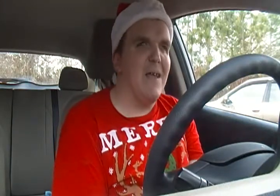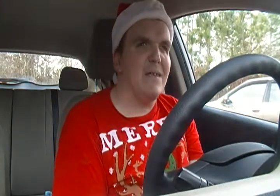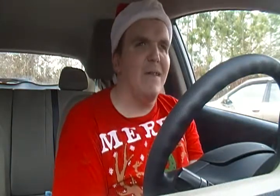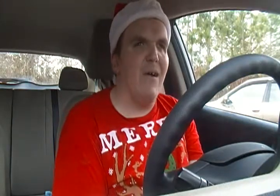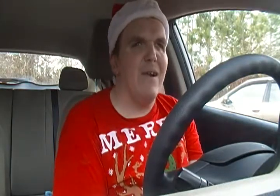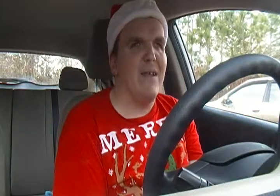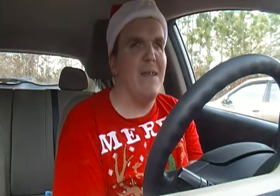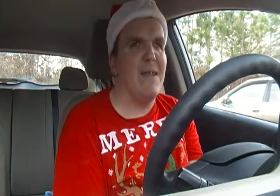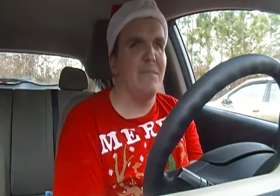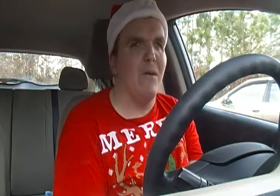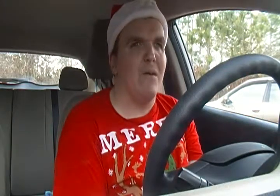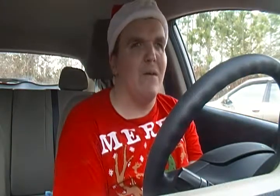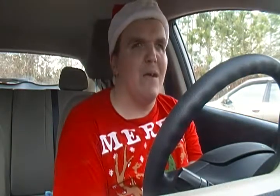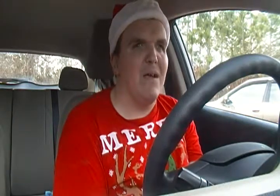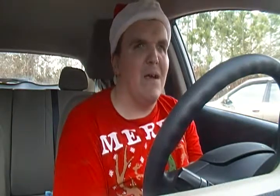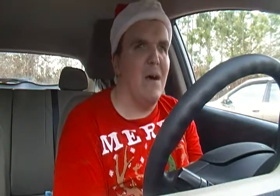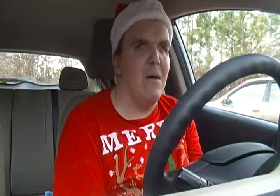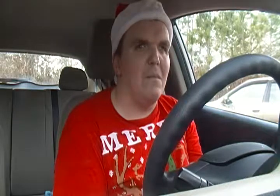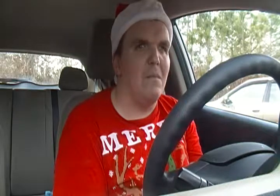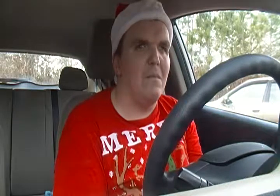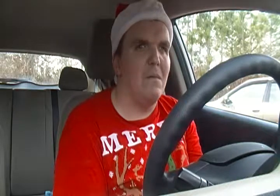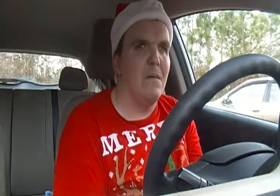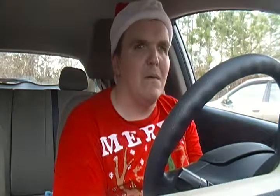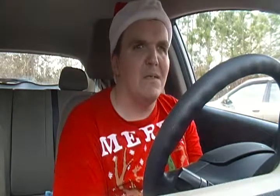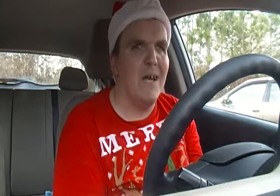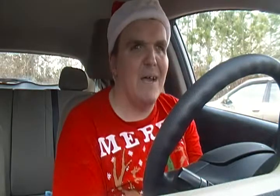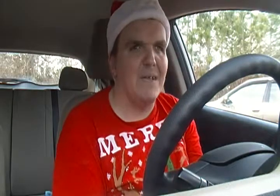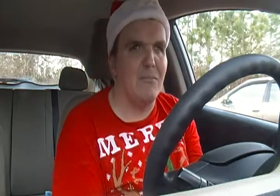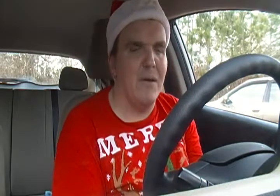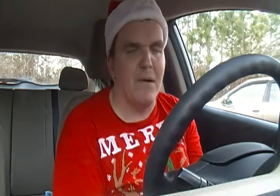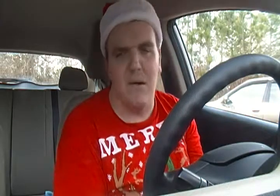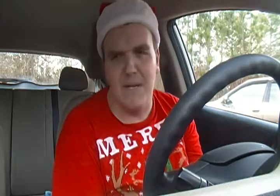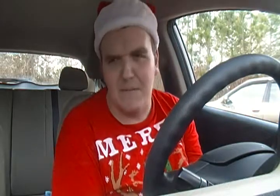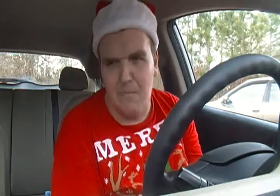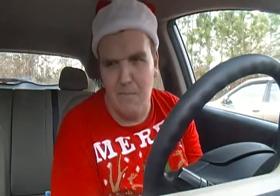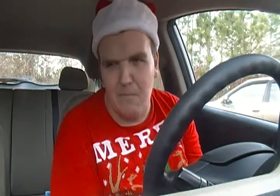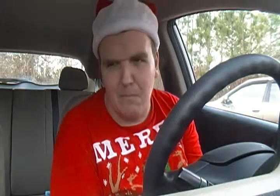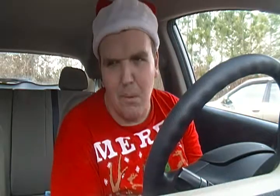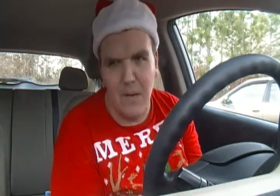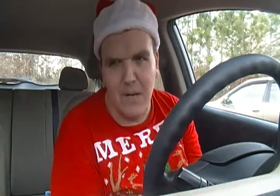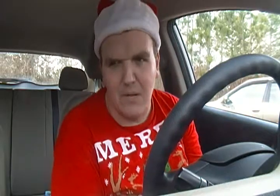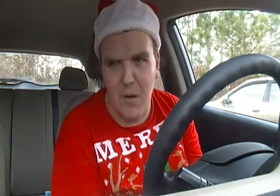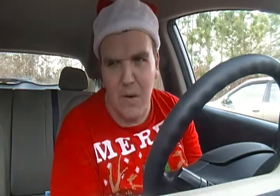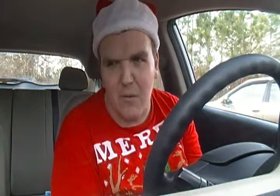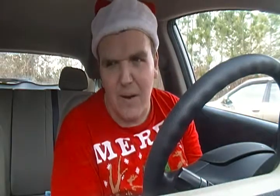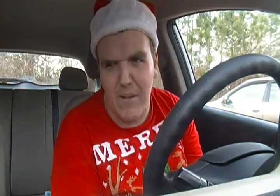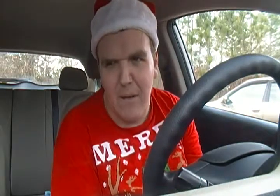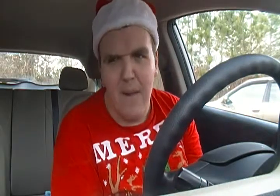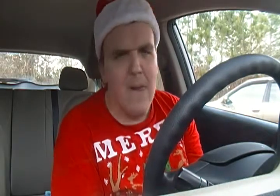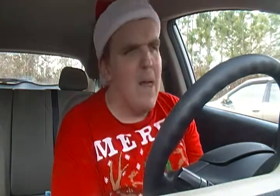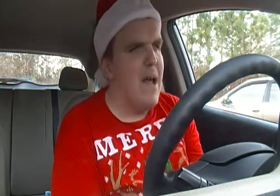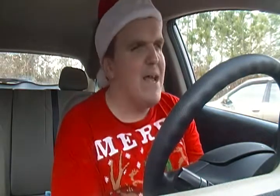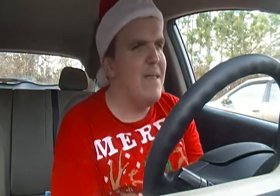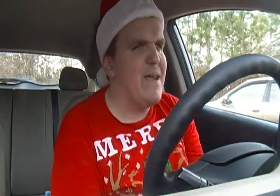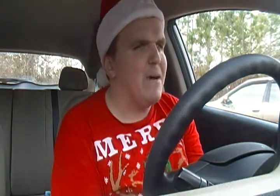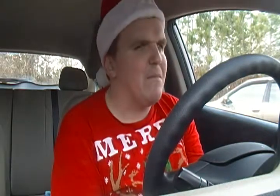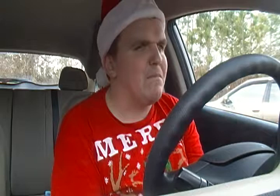and scarred and his brother um scott and his brother his bully or toady or whatever his he um